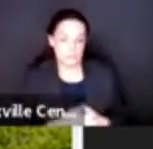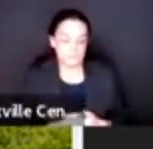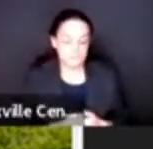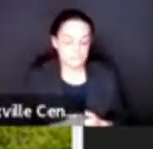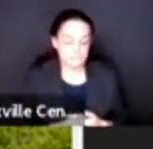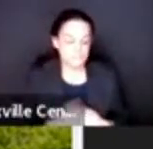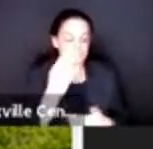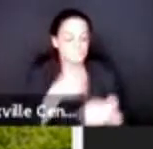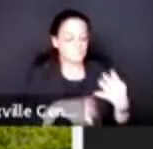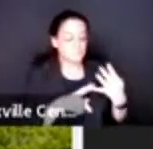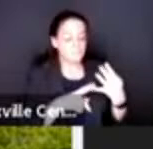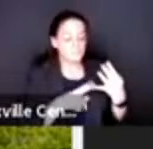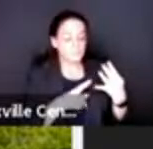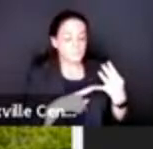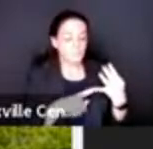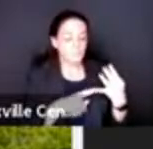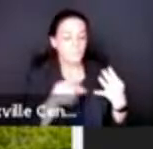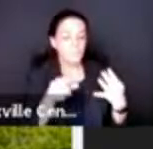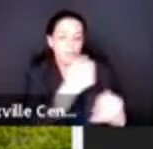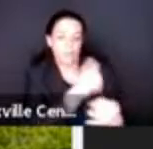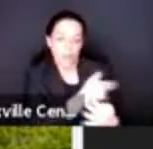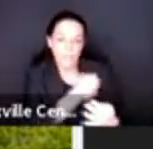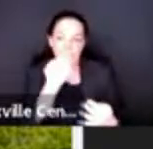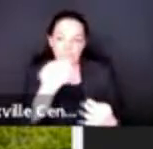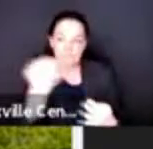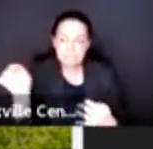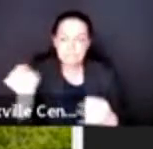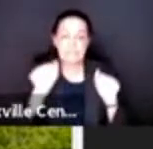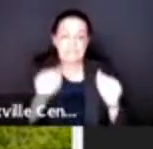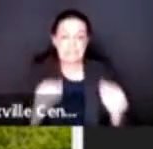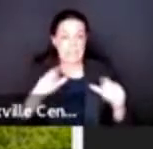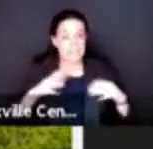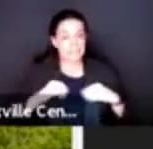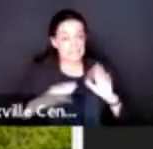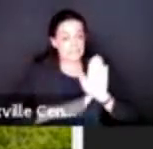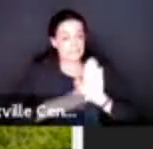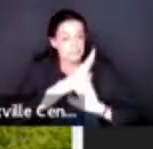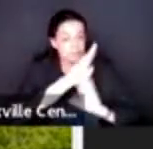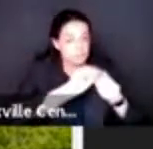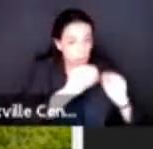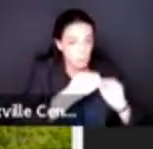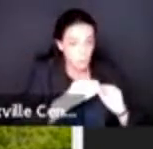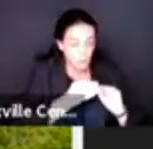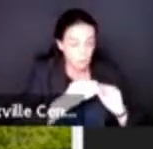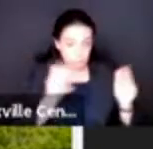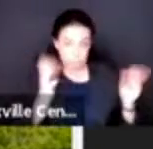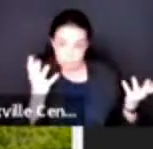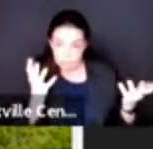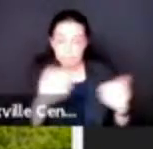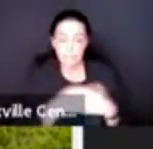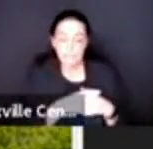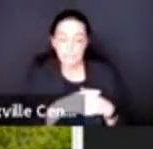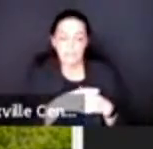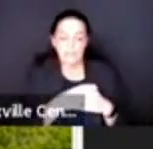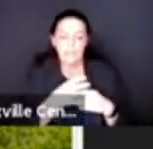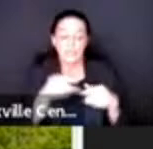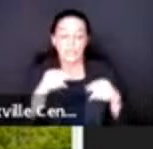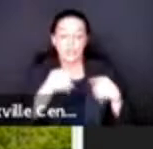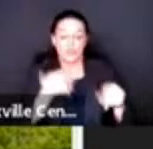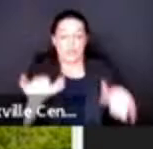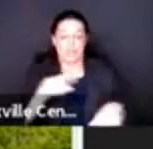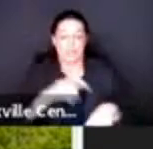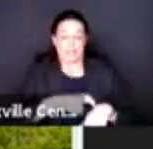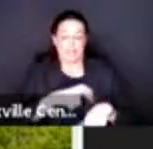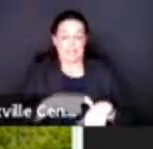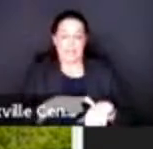Our fourth benchmark, healthcare systems capabilities remain within current and forecasted surge capacity. During this time,